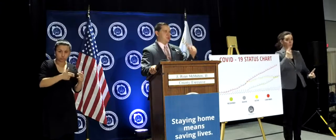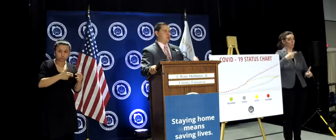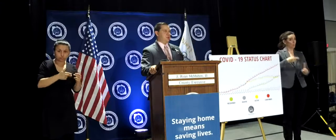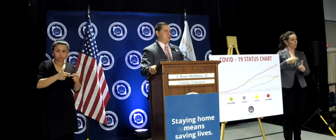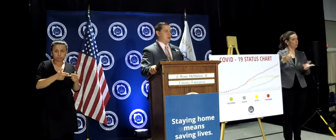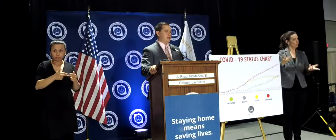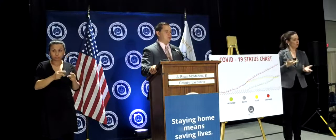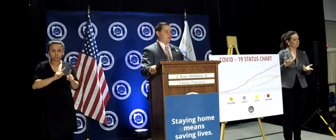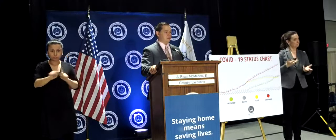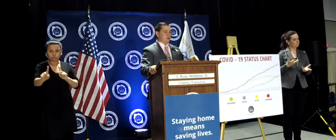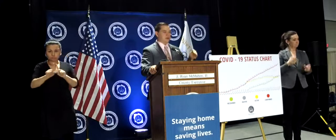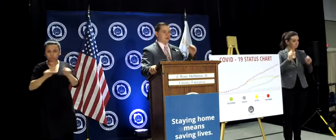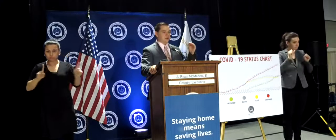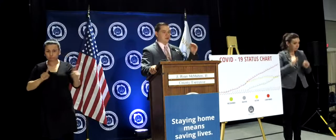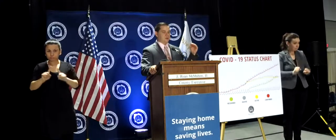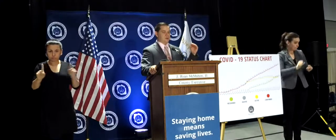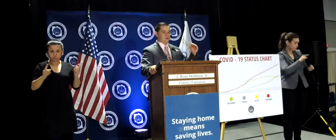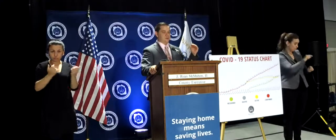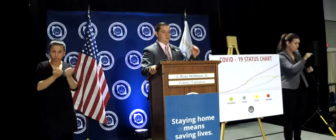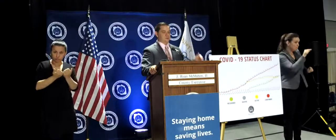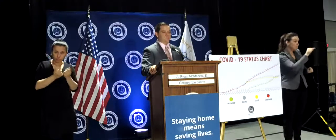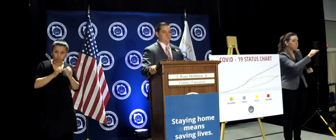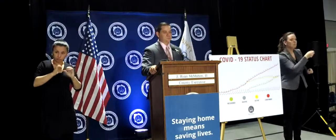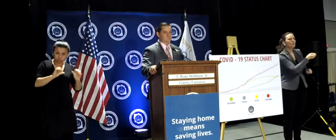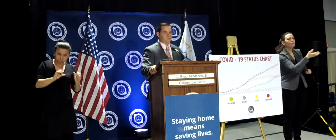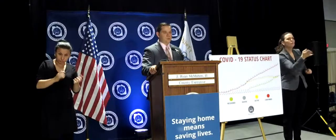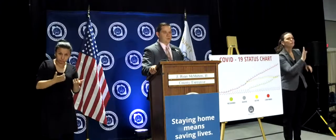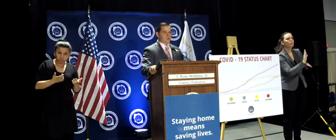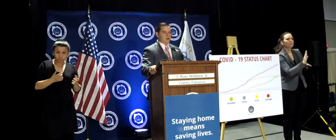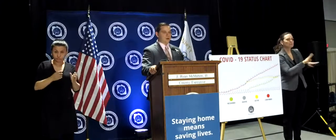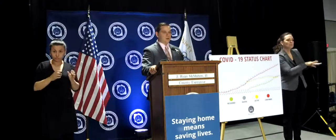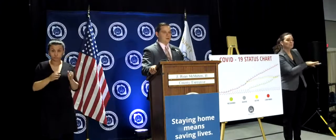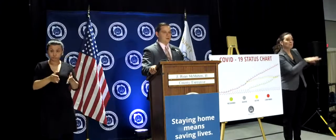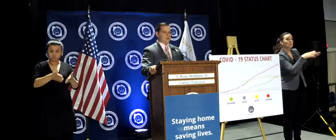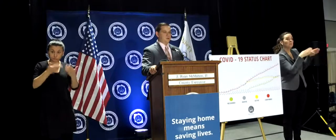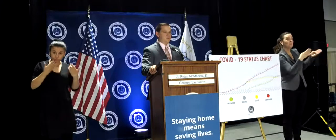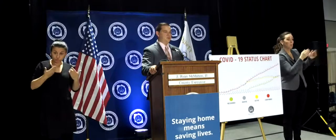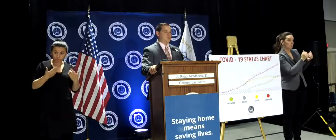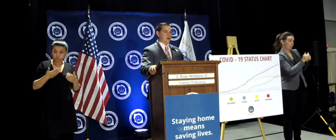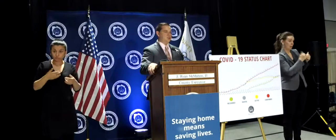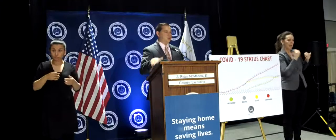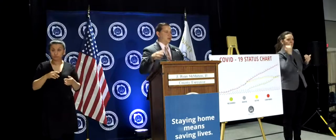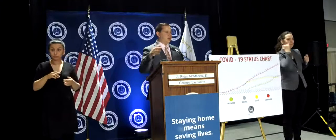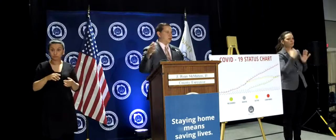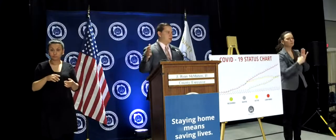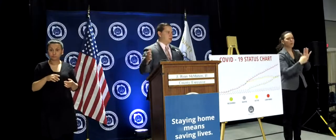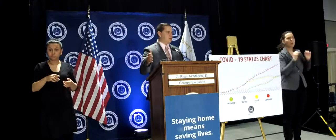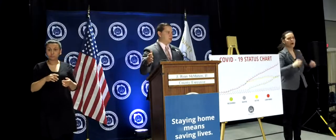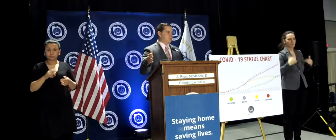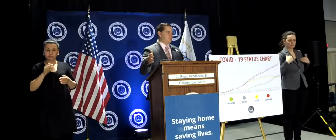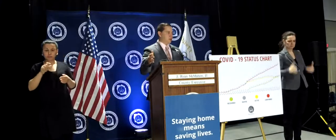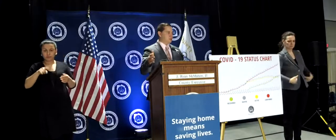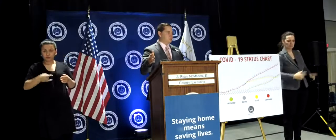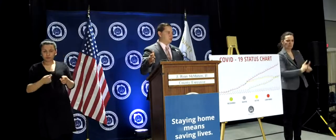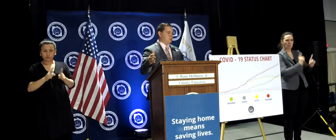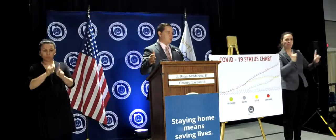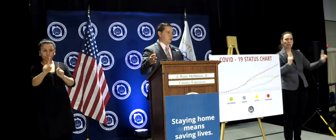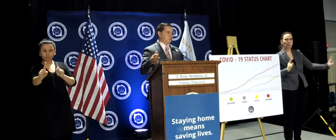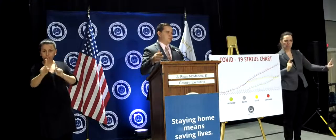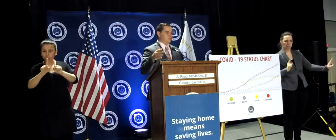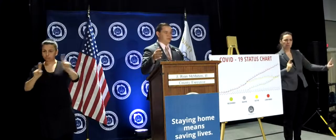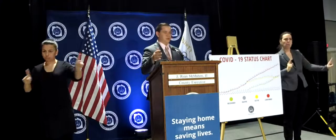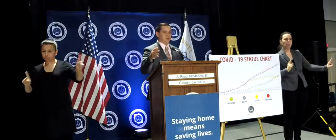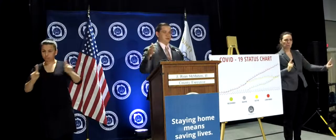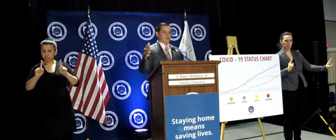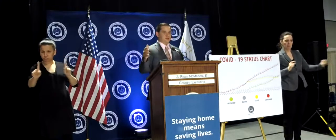those. And then you look at your healthcare systems. These are folks that are educated in disease prevention to begin